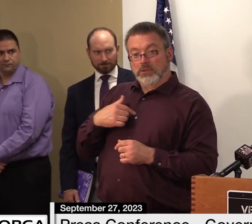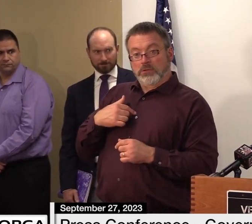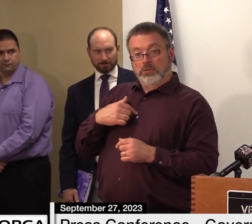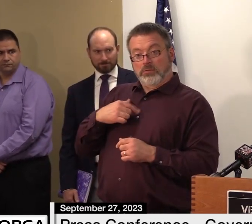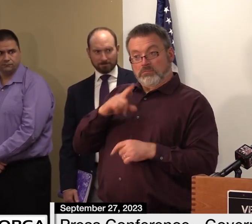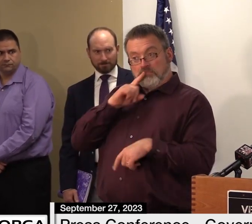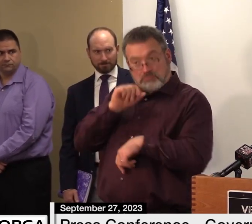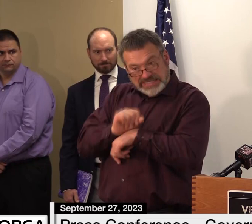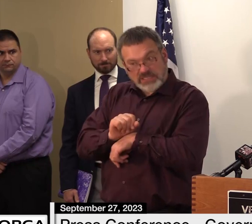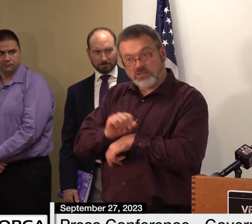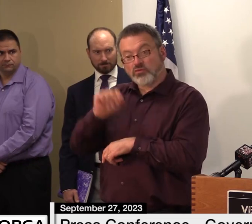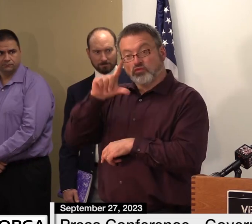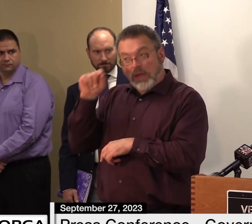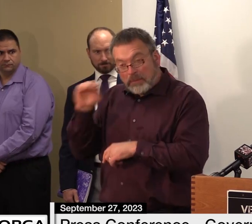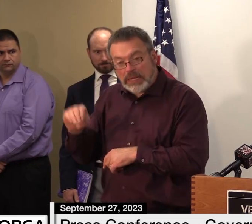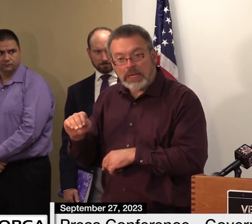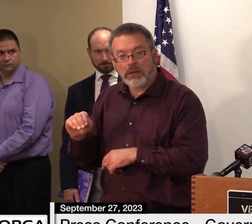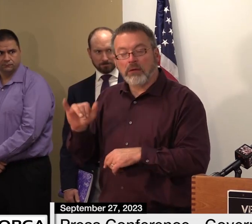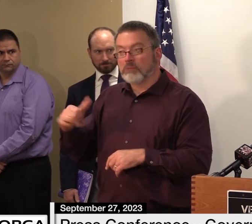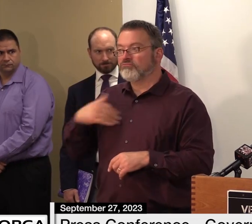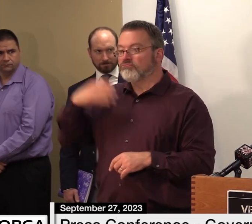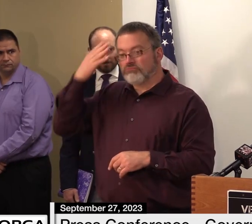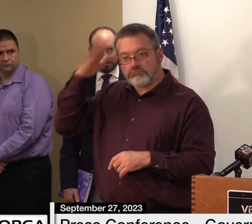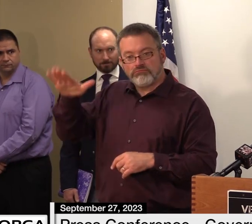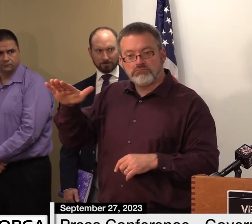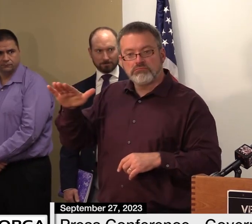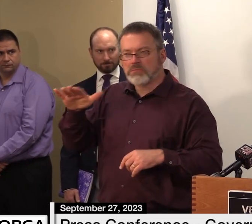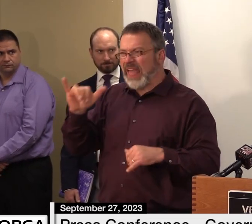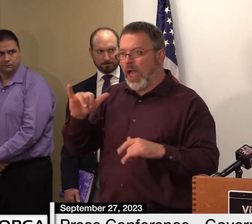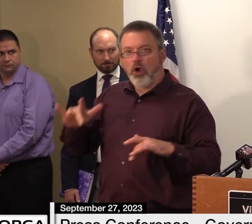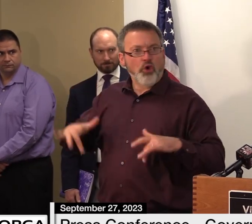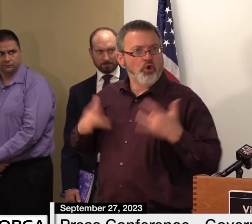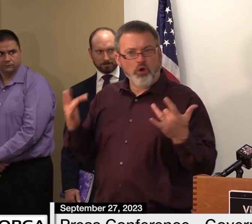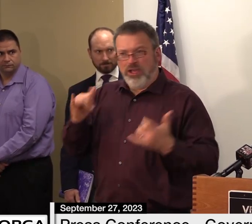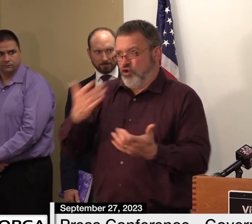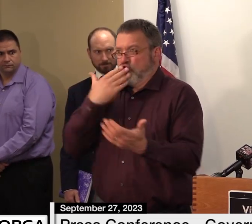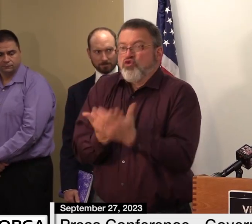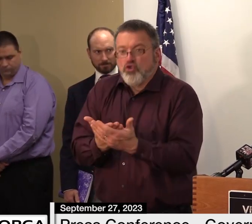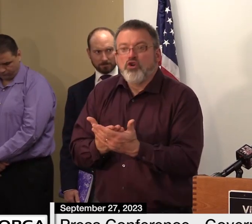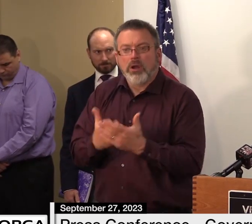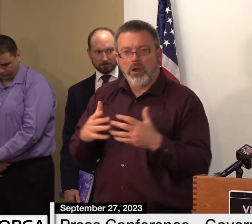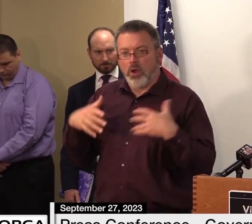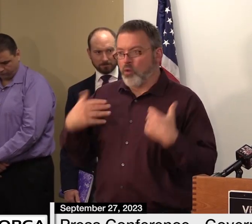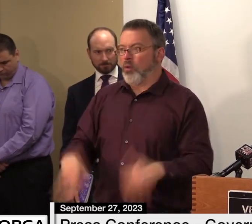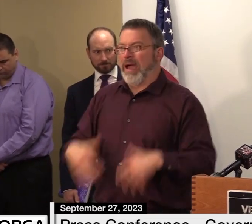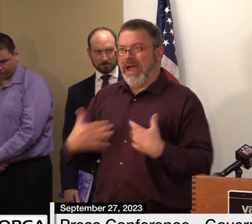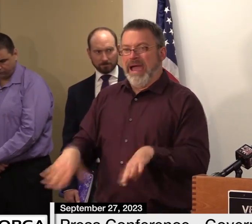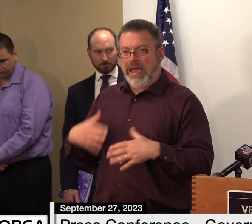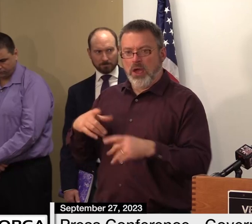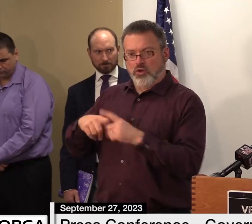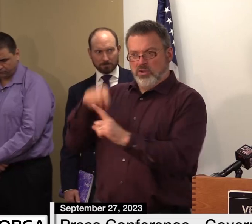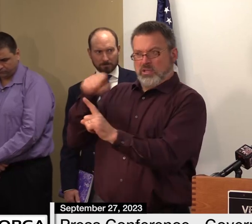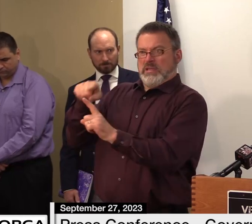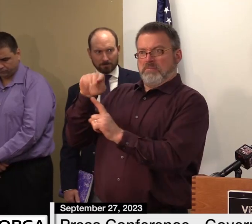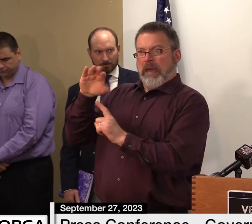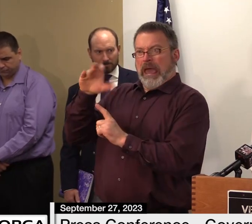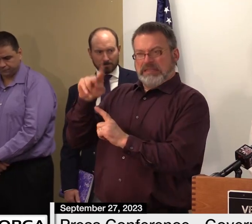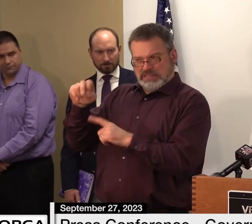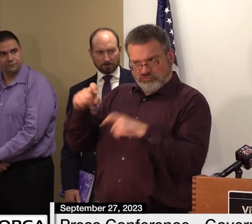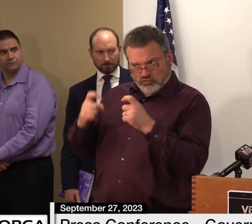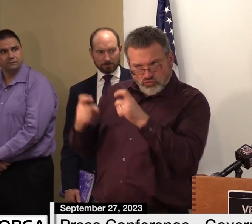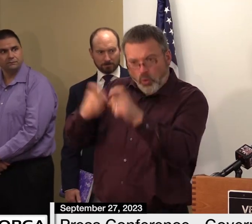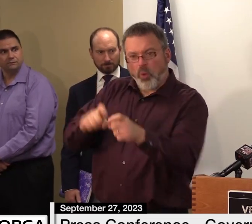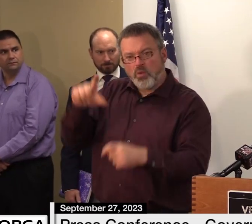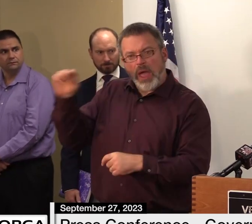to us in general. This is great news, and we're very thankful for the injection of resources to help